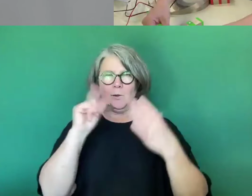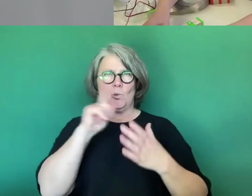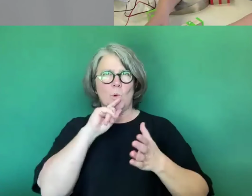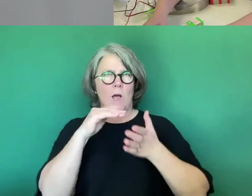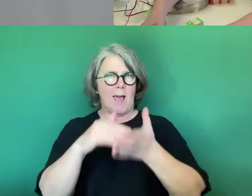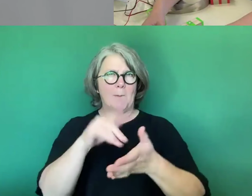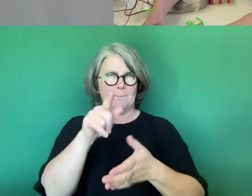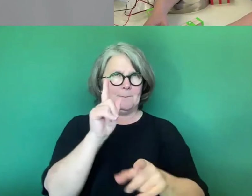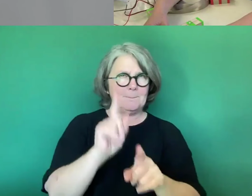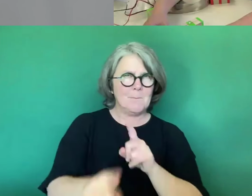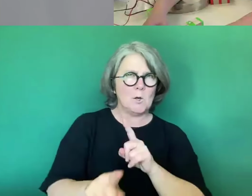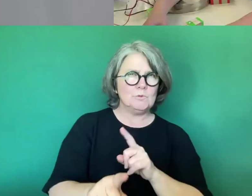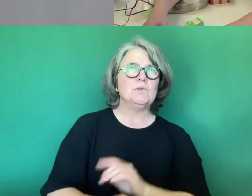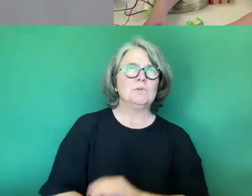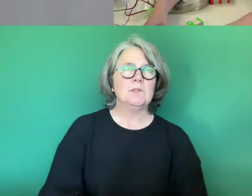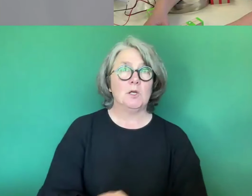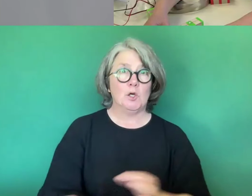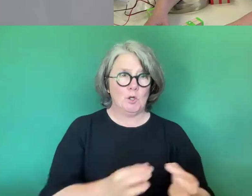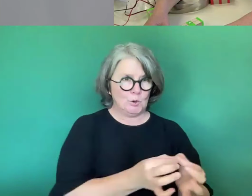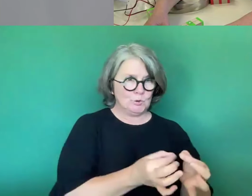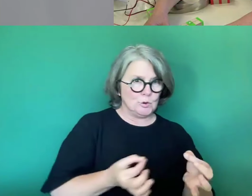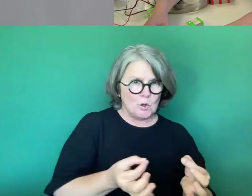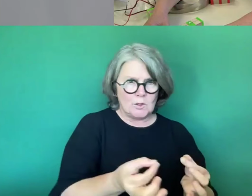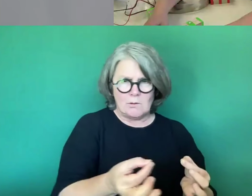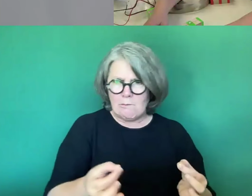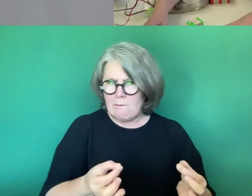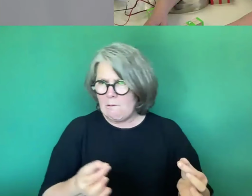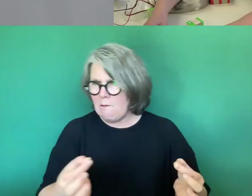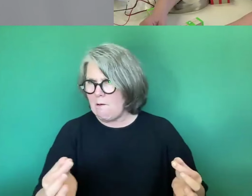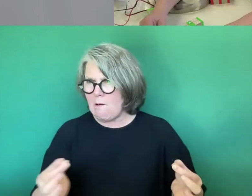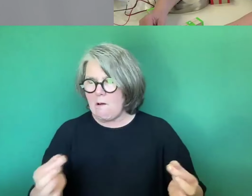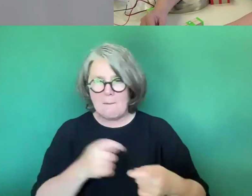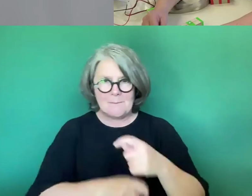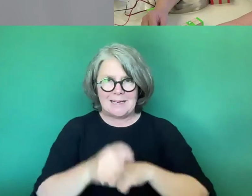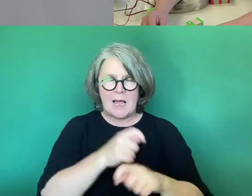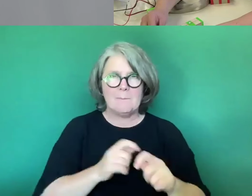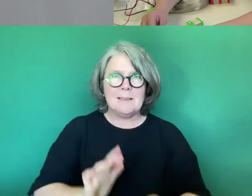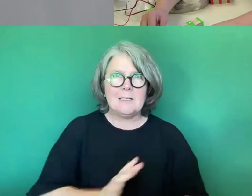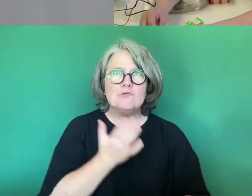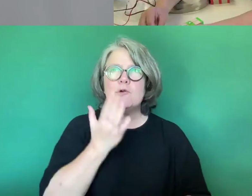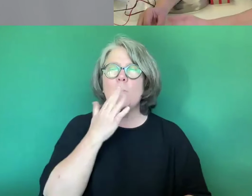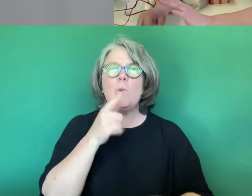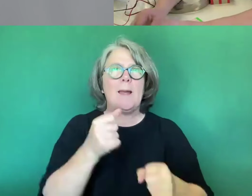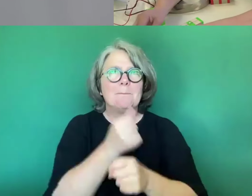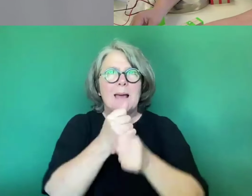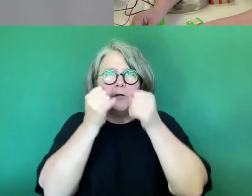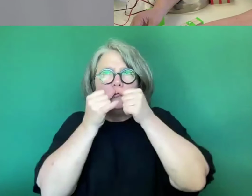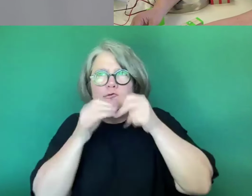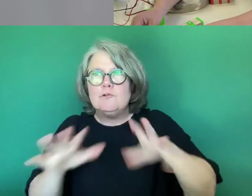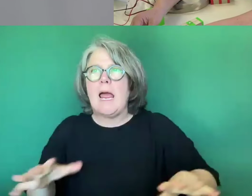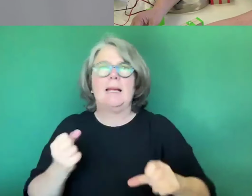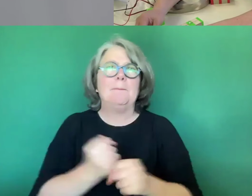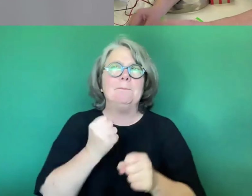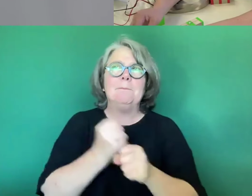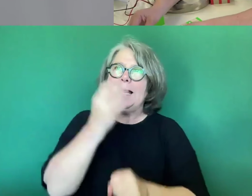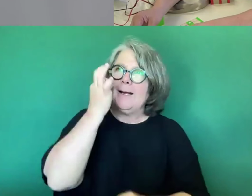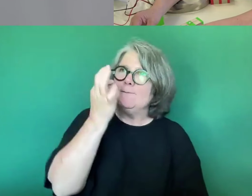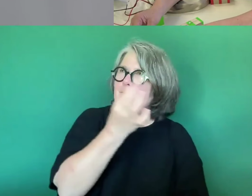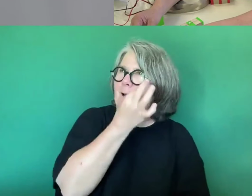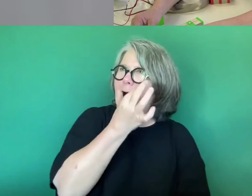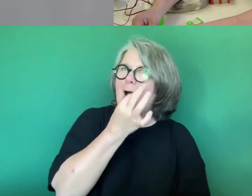circuits get interesting once you actually get to doing things that are creative with them, as opposed to just, you've got the technique, right? That